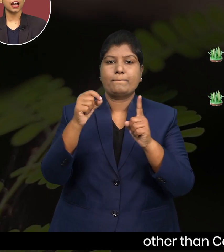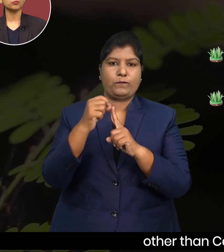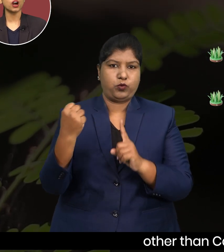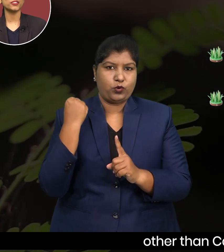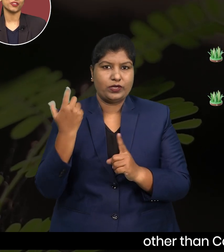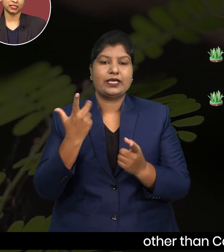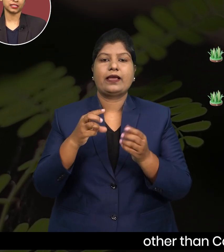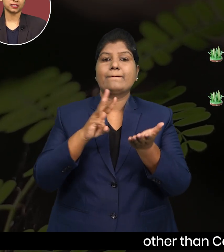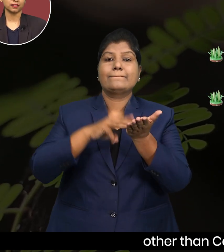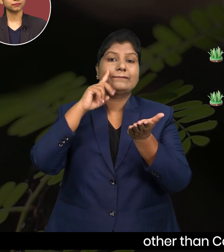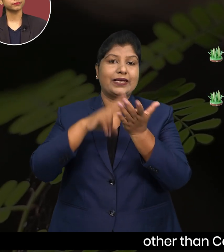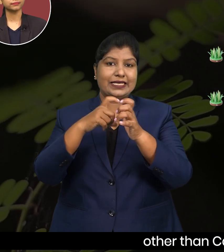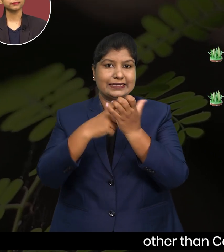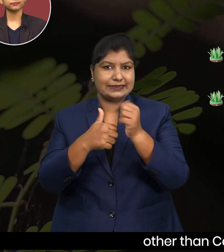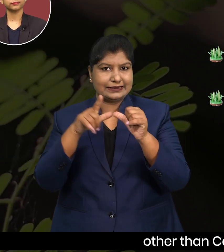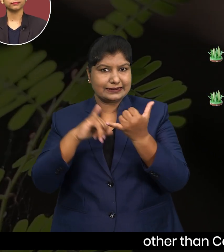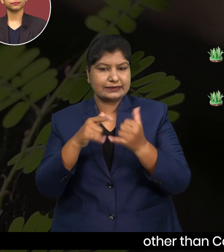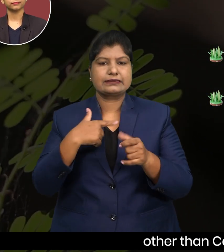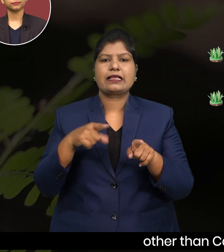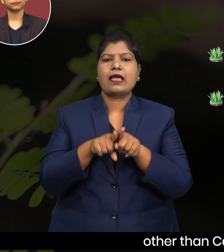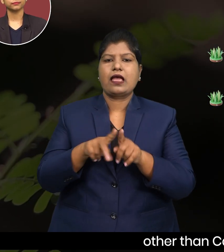than carbohydrates.